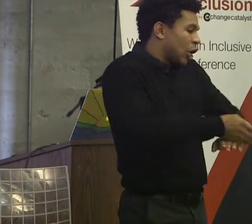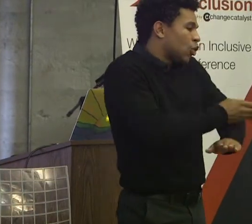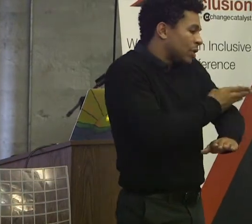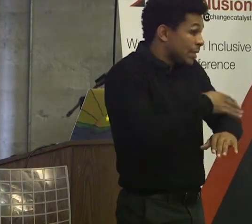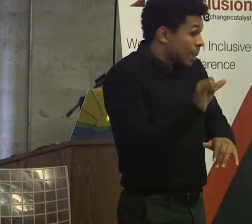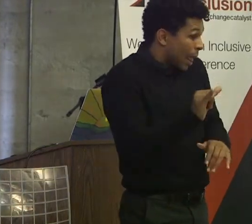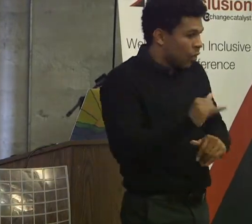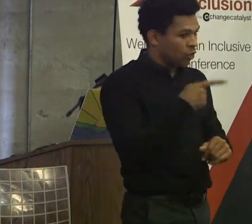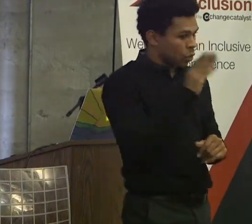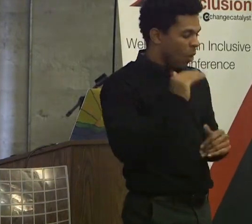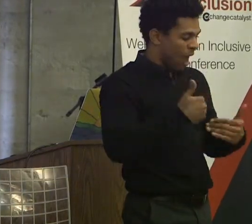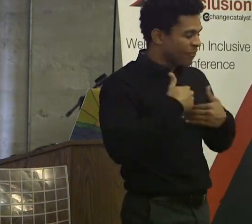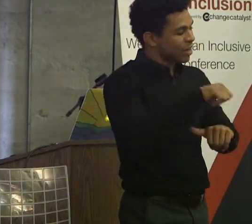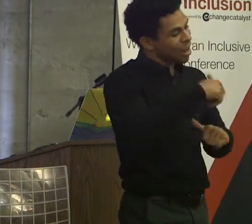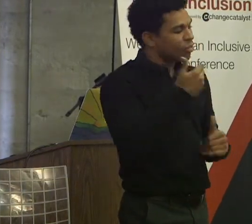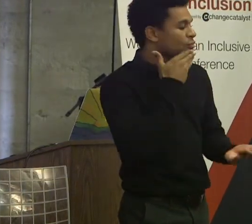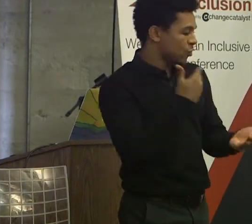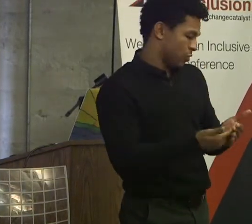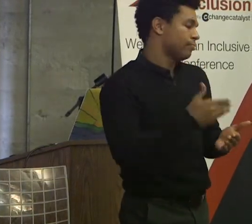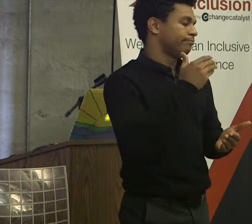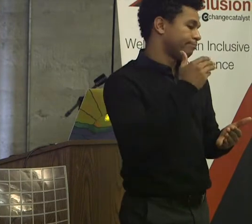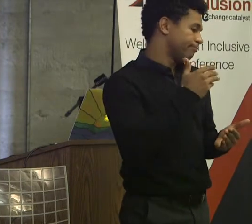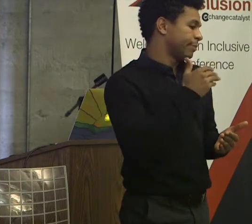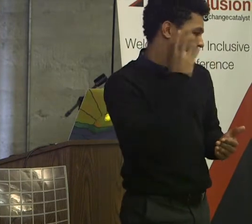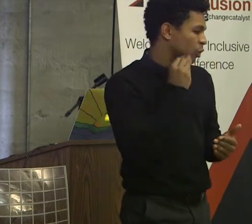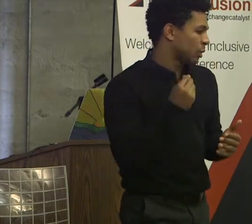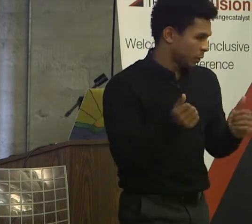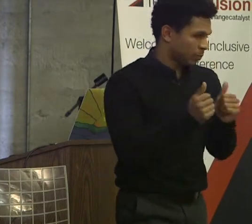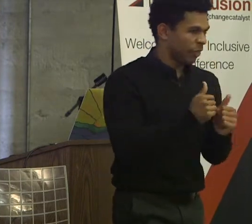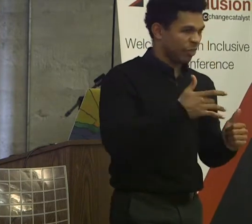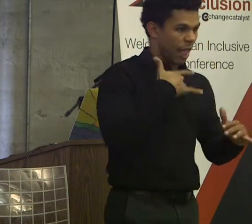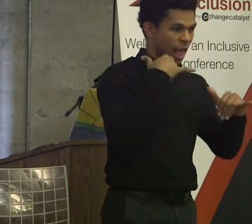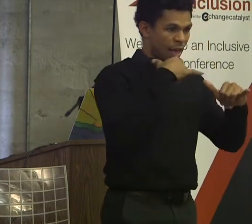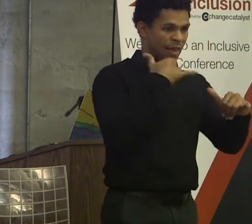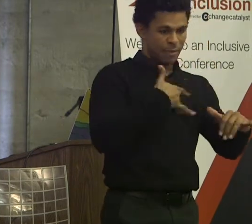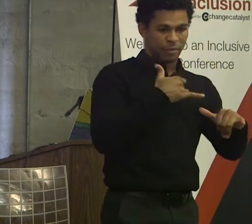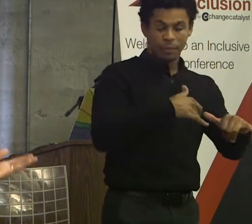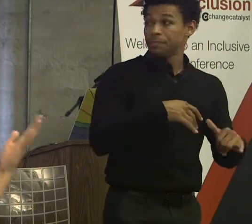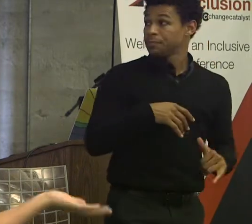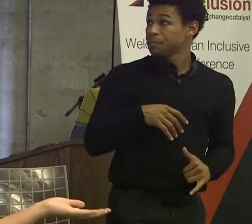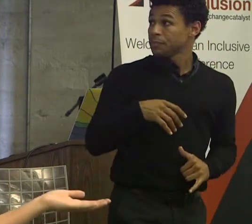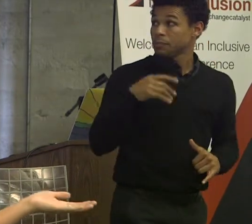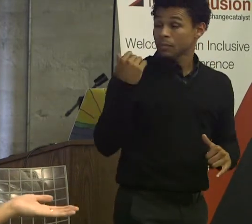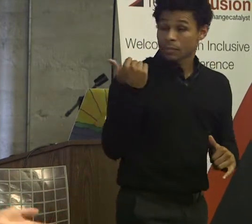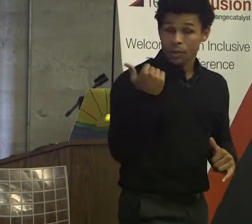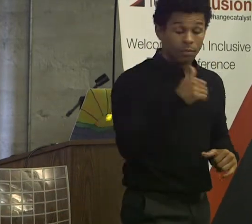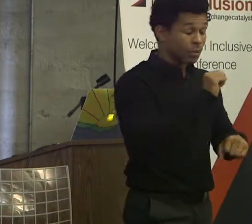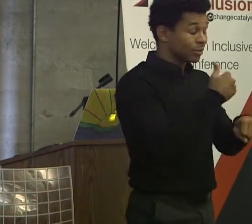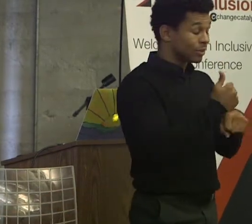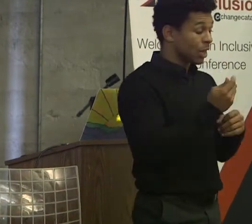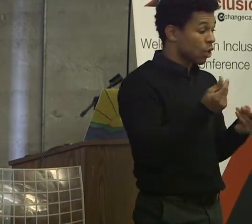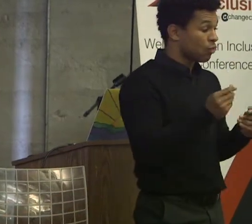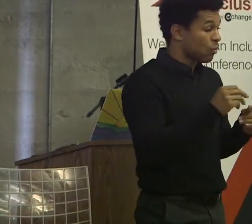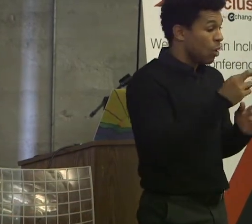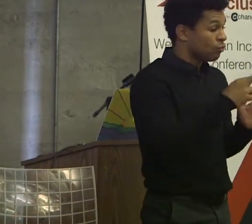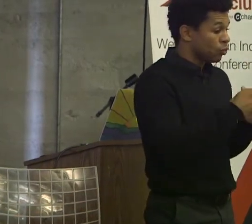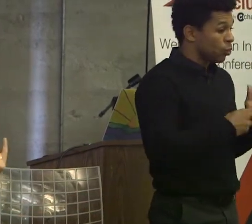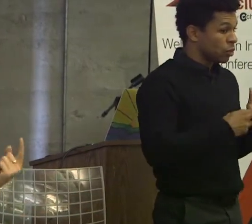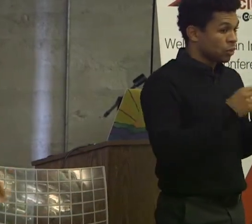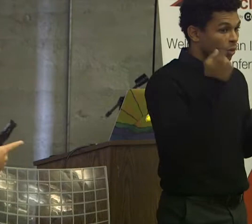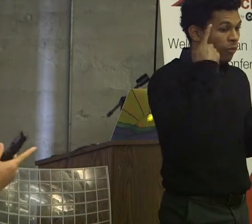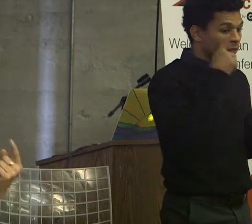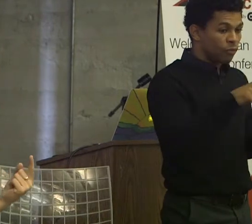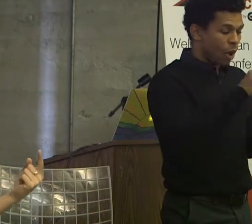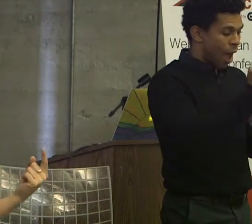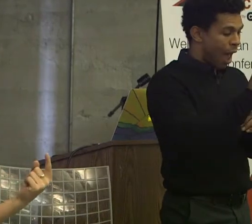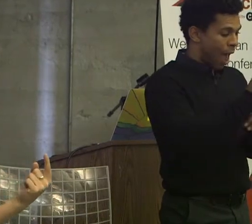setting. So I have 4 rules for ally conversations. The first is your ground rules. When you sit down, I